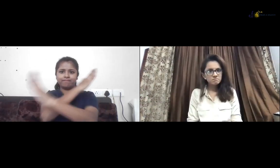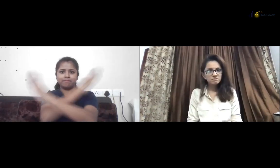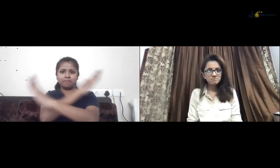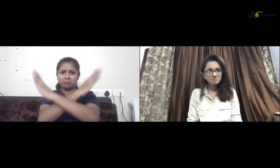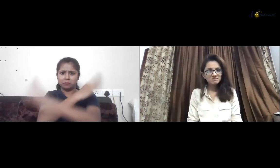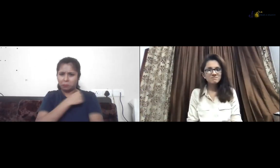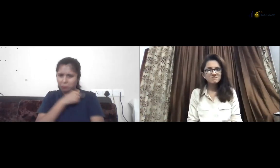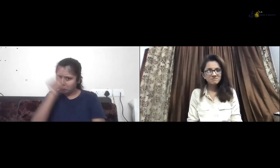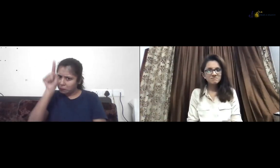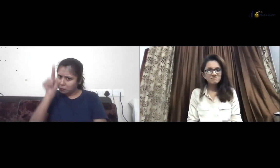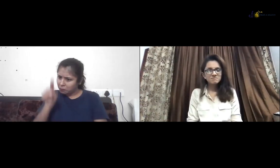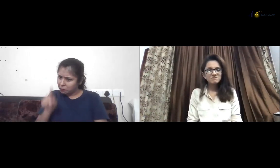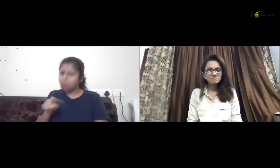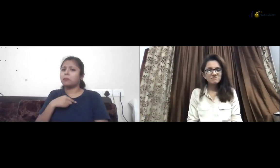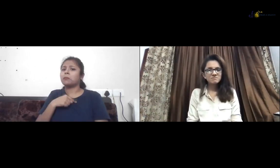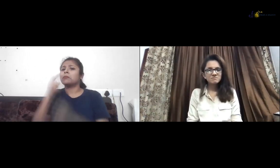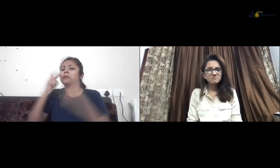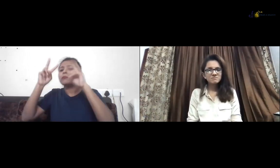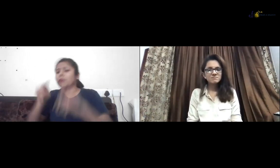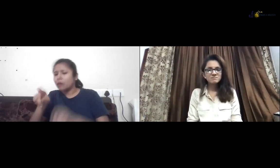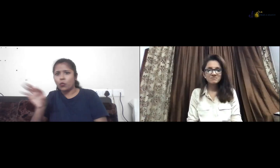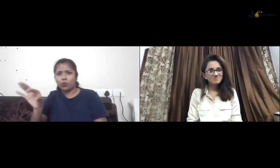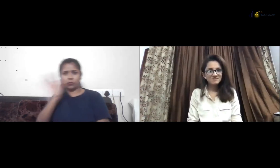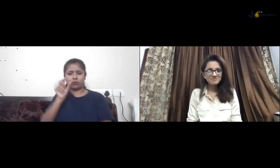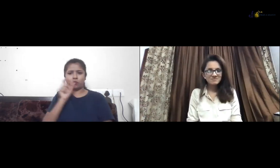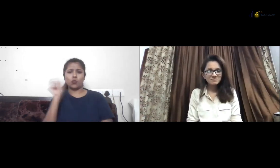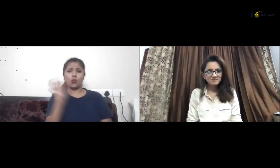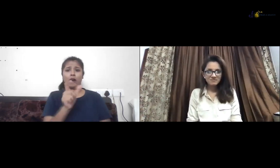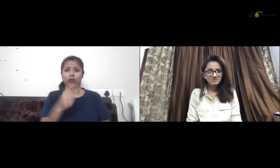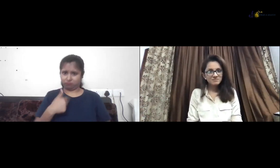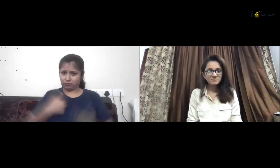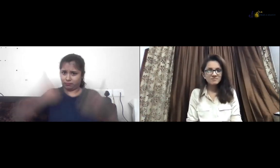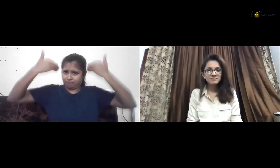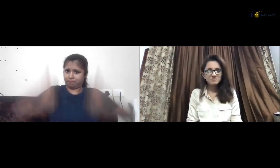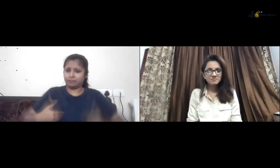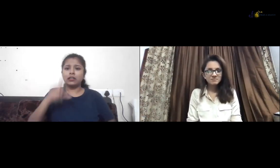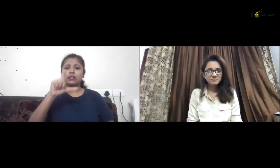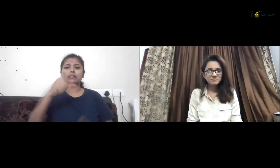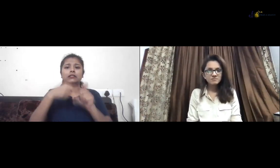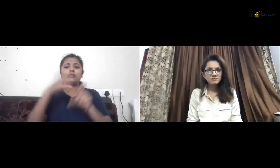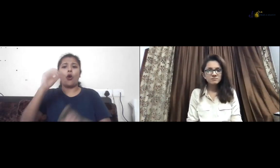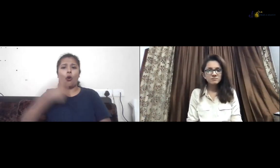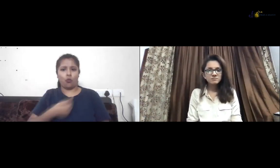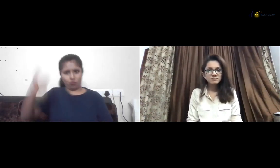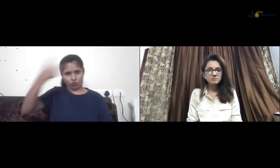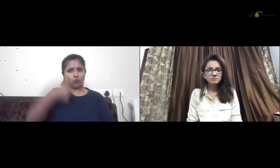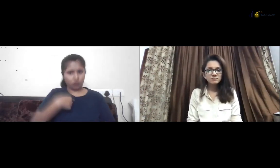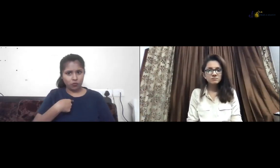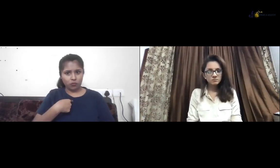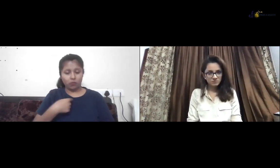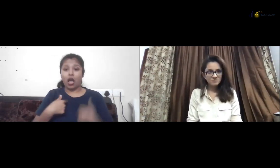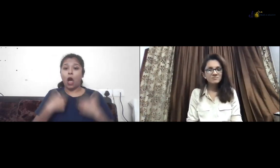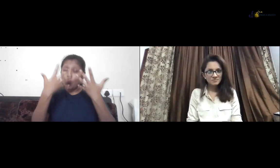million, 90,000 they send this hashtags. I have being a